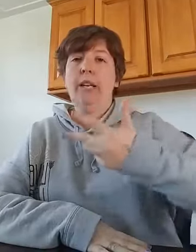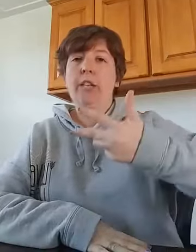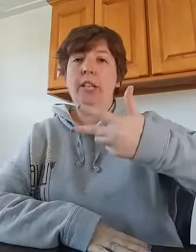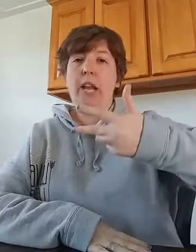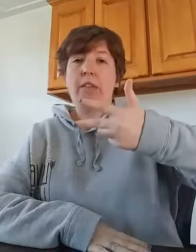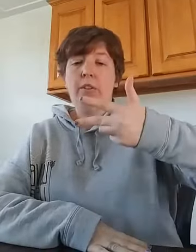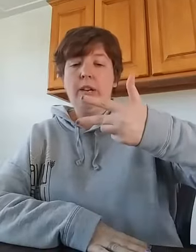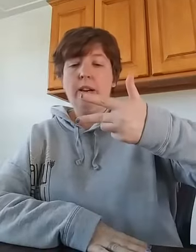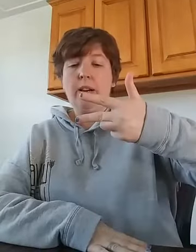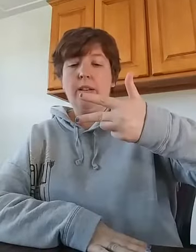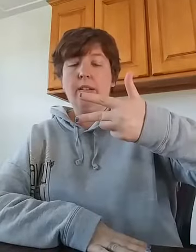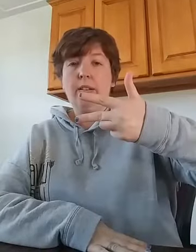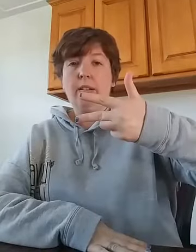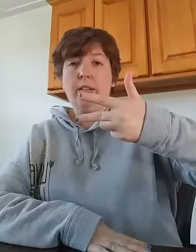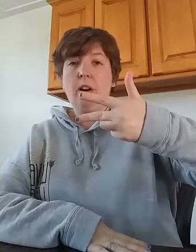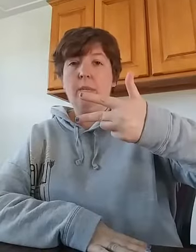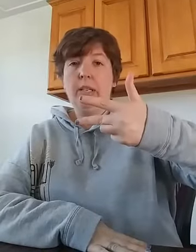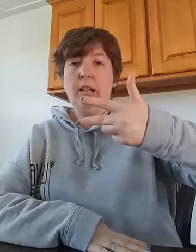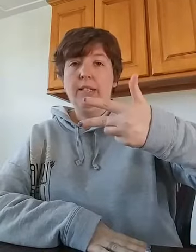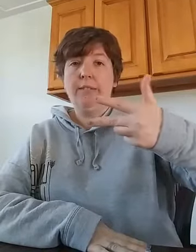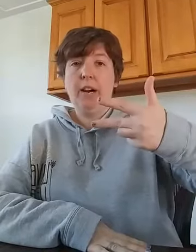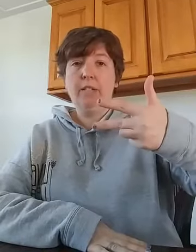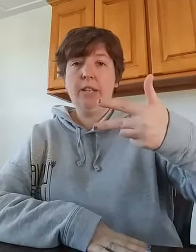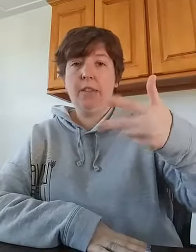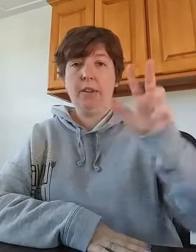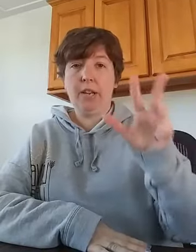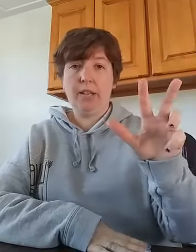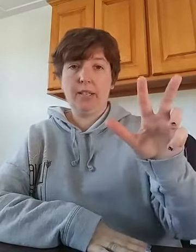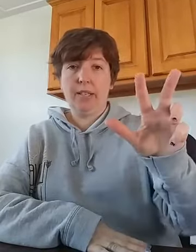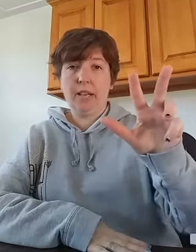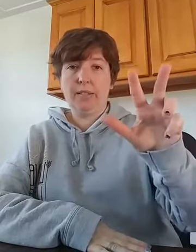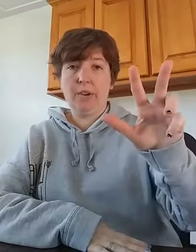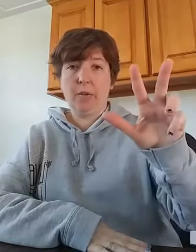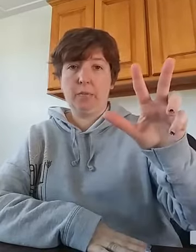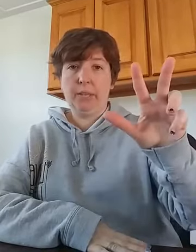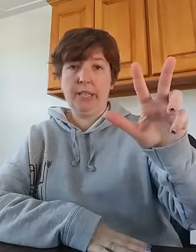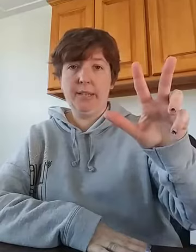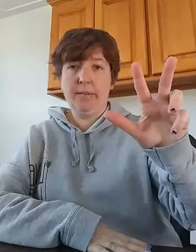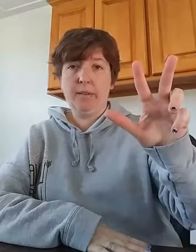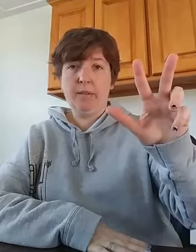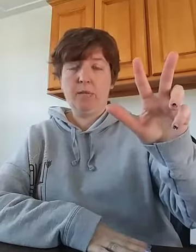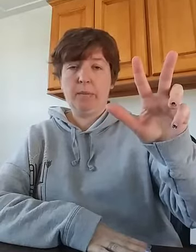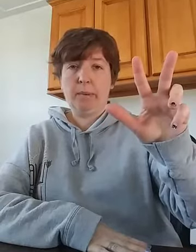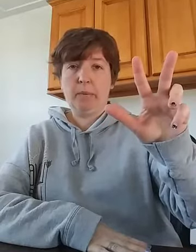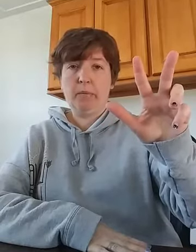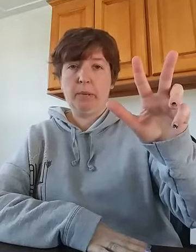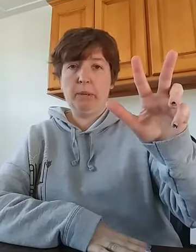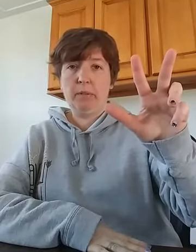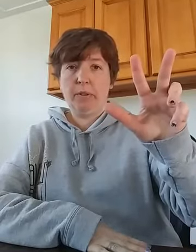Here's another common classifier, the classifier 3. Remember 3, we use a